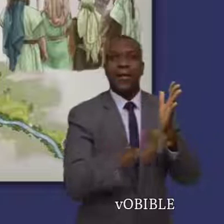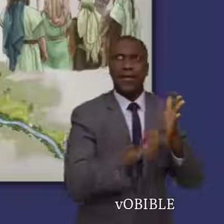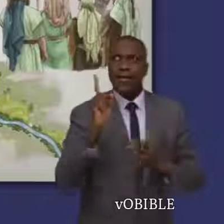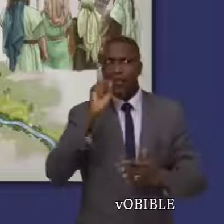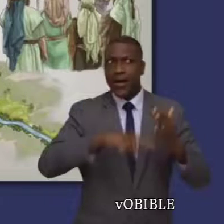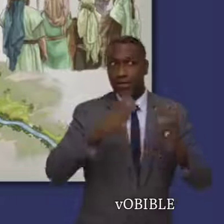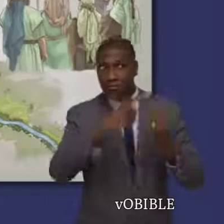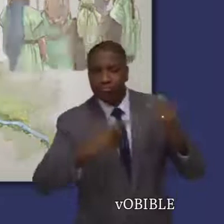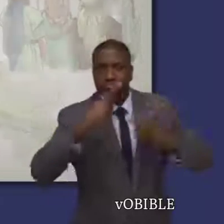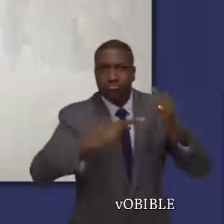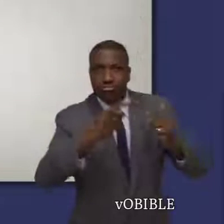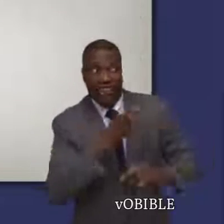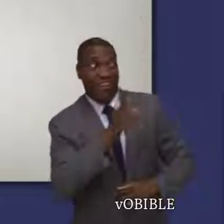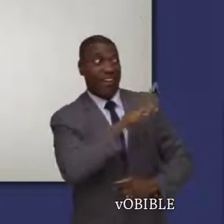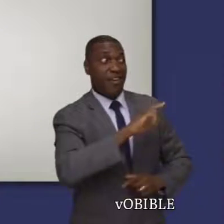and bless the people.